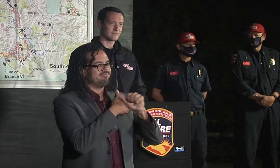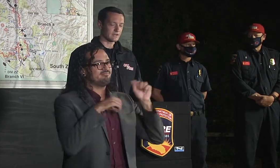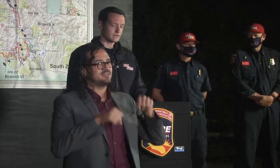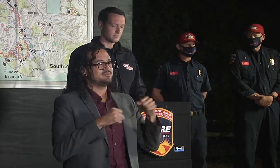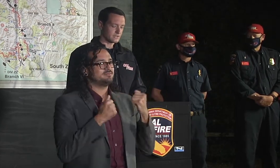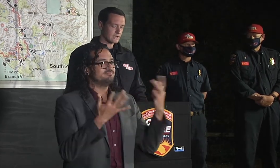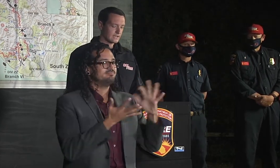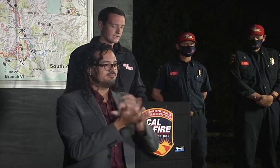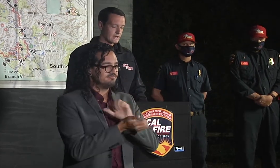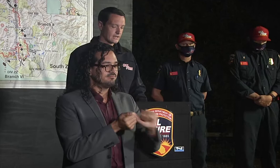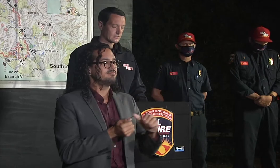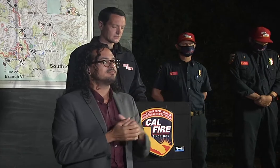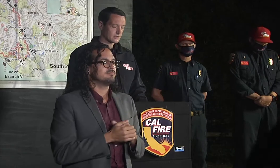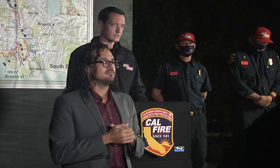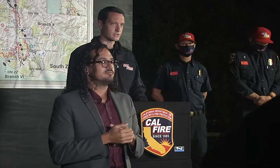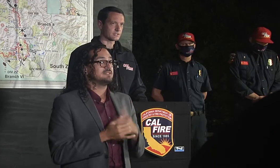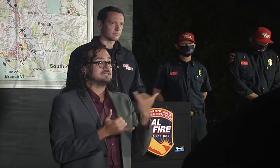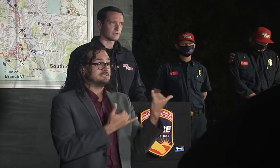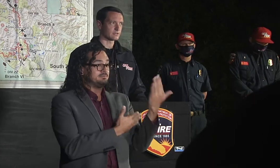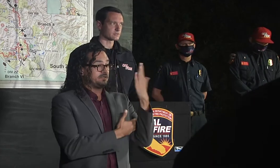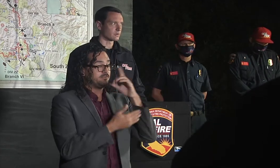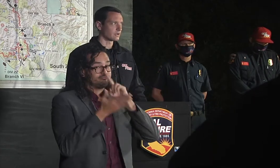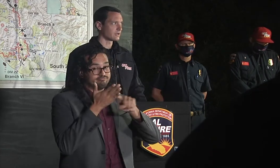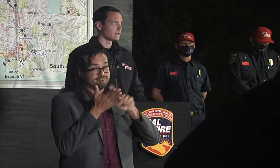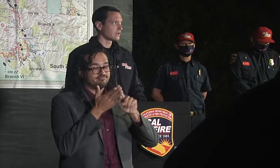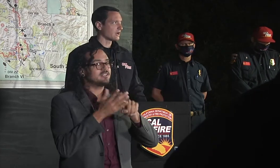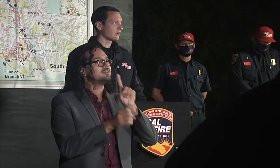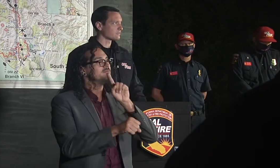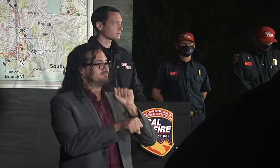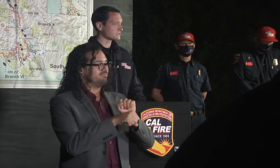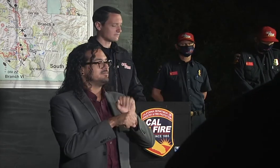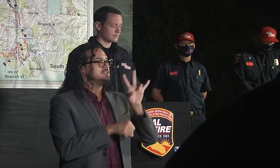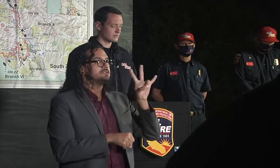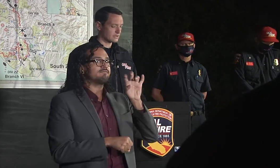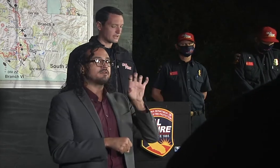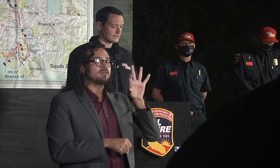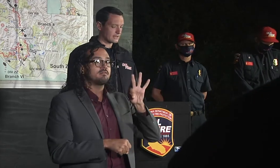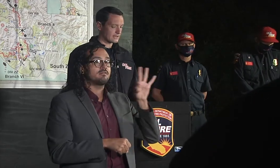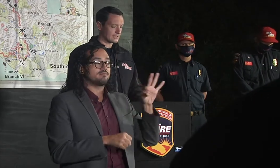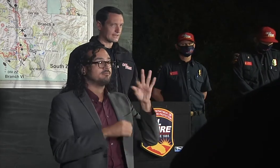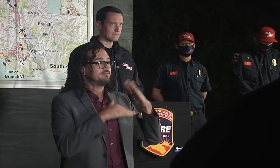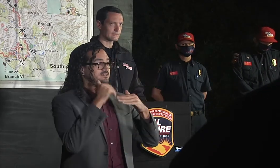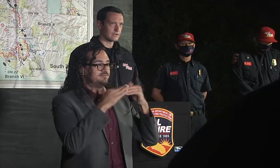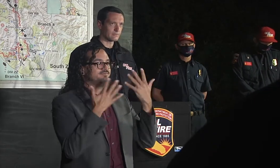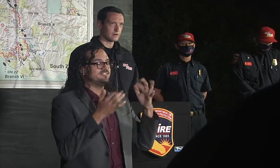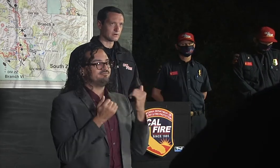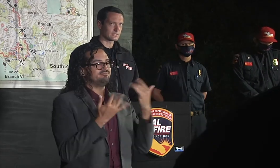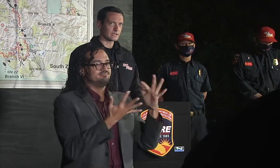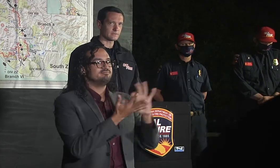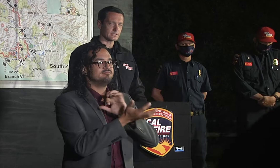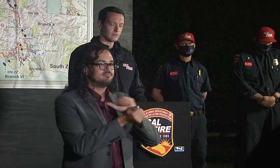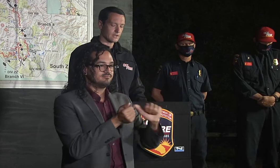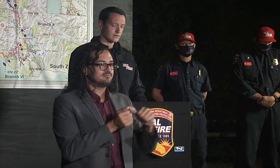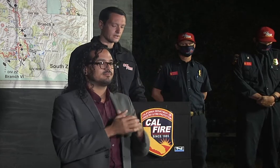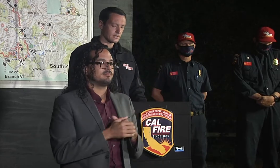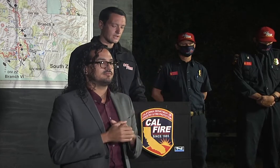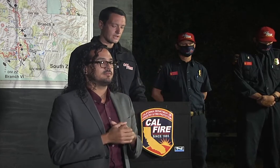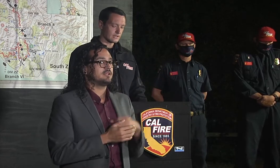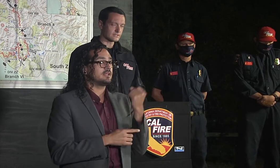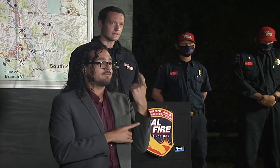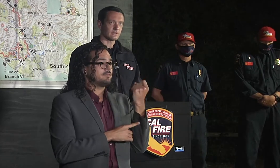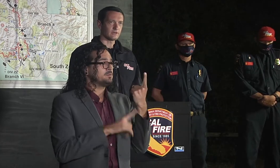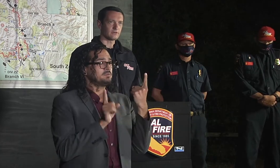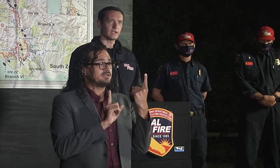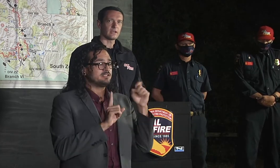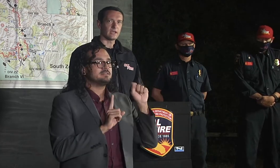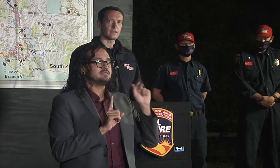that 799 structures have been destroyed. Of those 799, 11 of them are in San Mateo County,